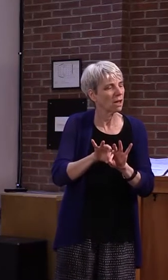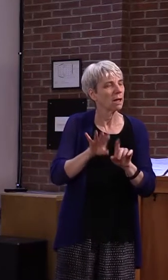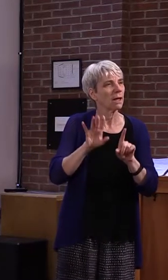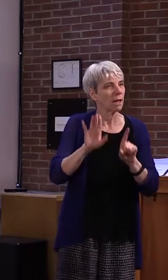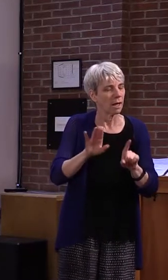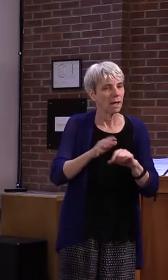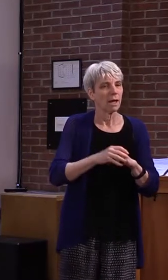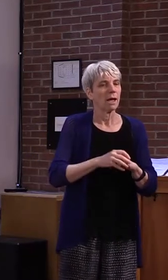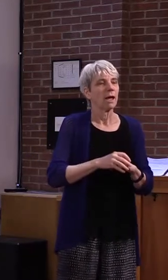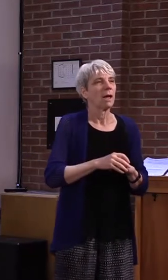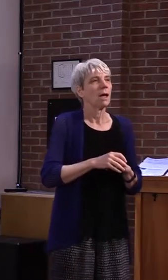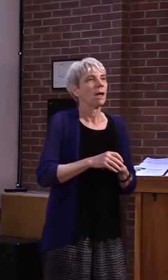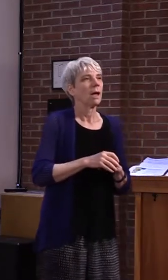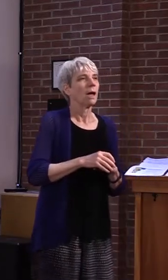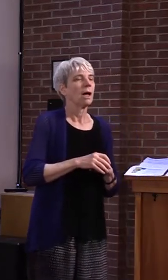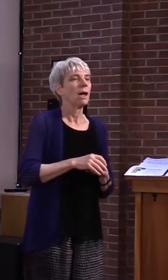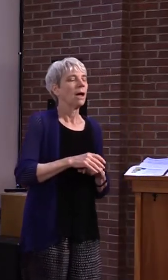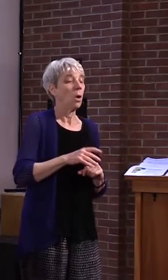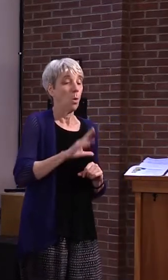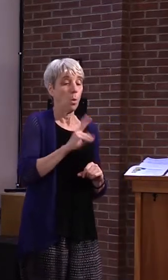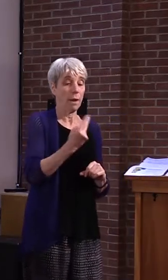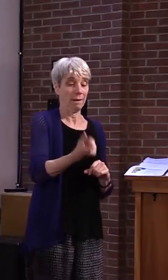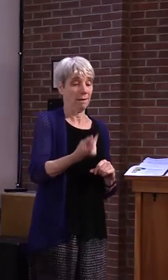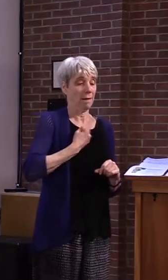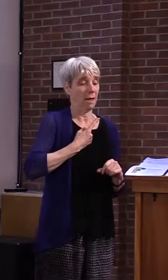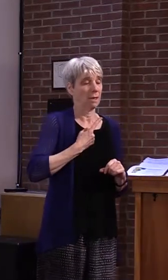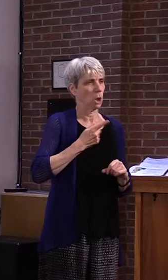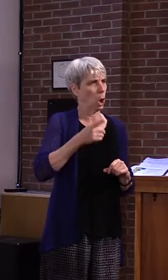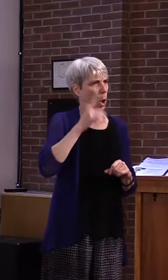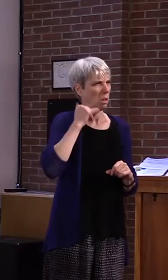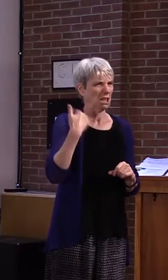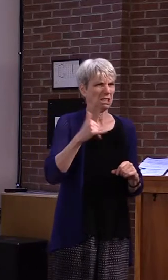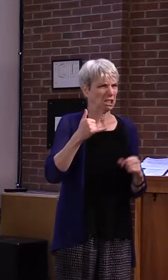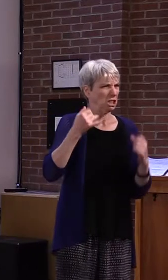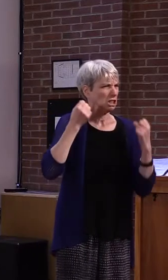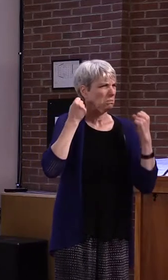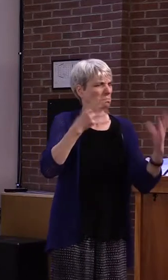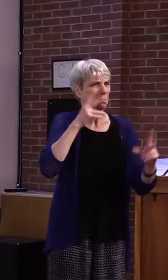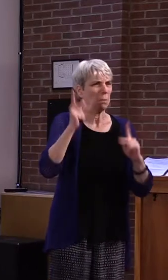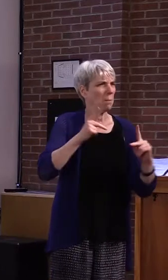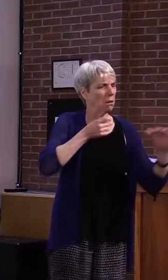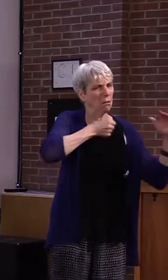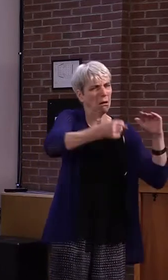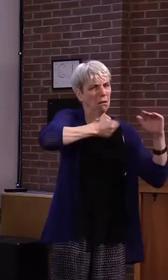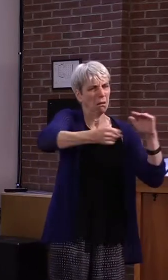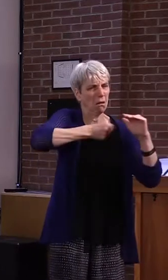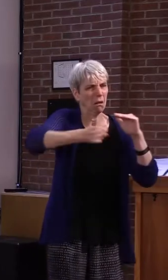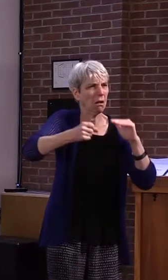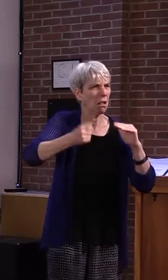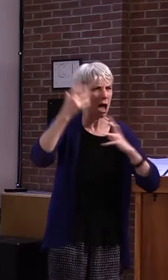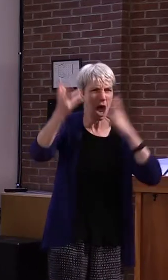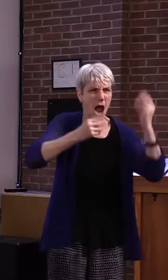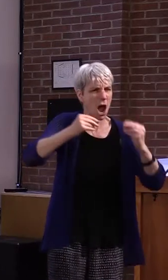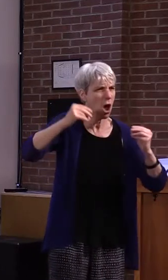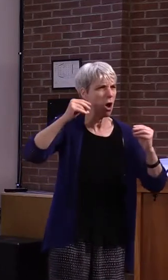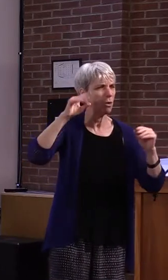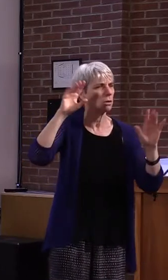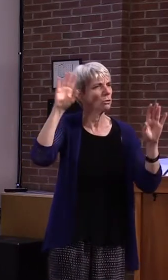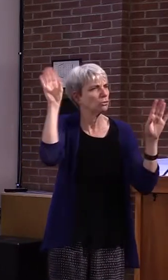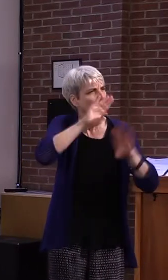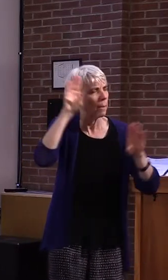the portrayal was that this was a huge amount of people causing problems, and that kids